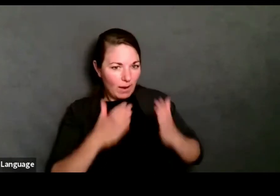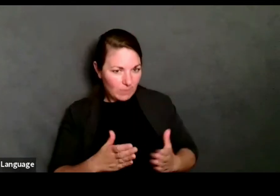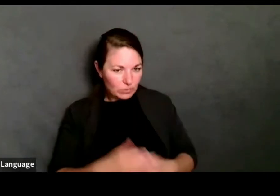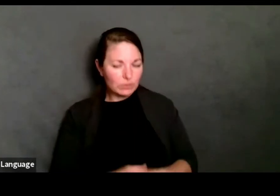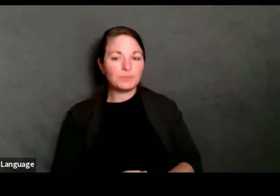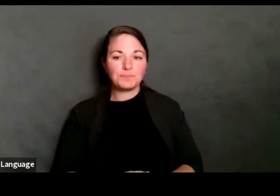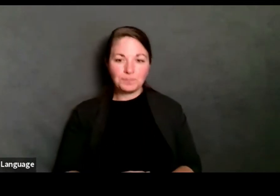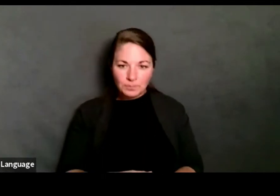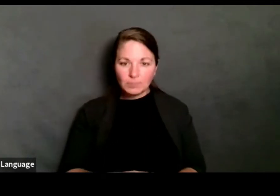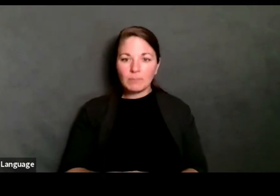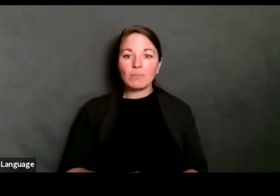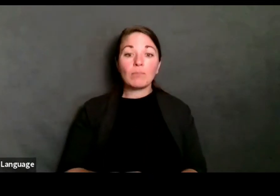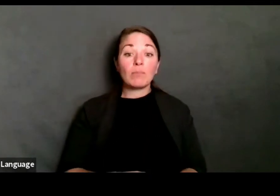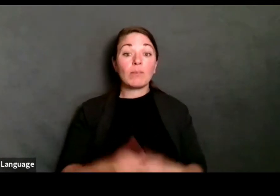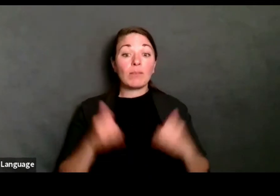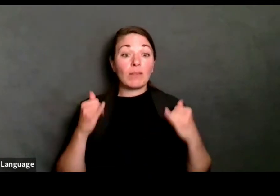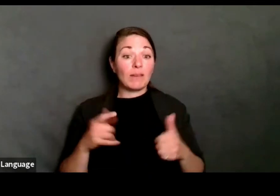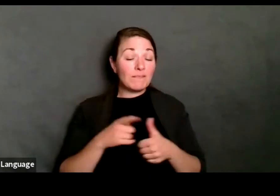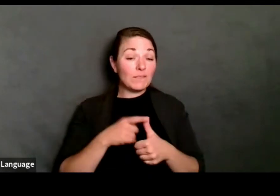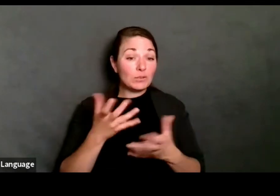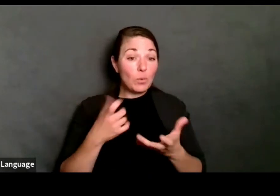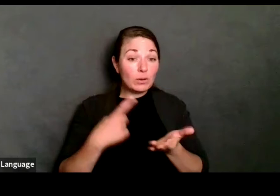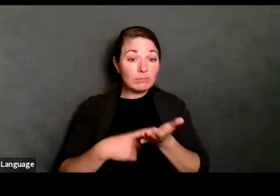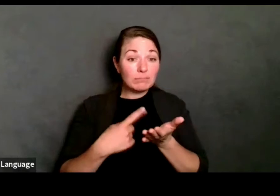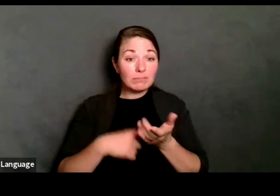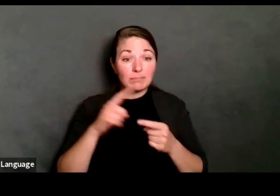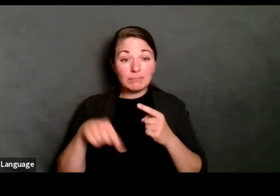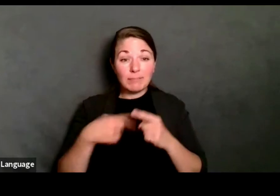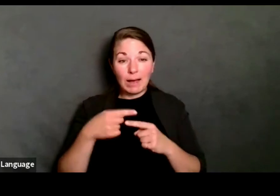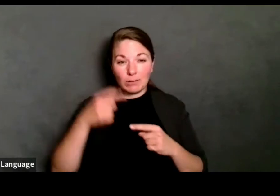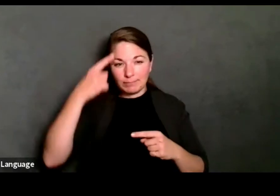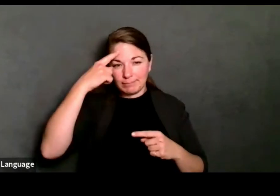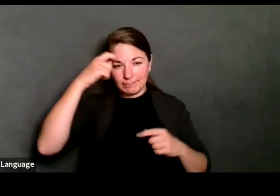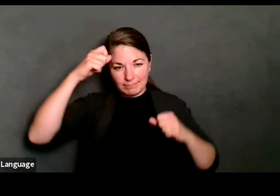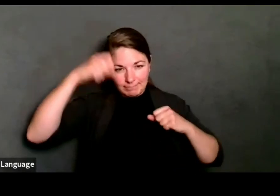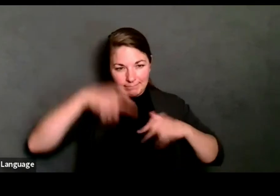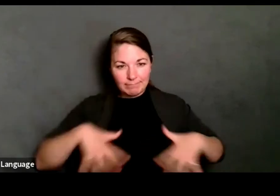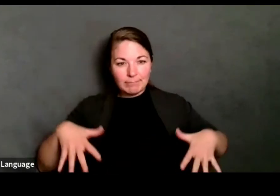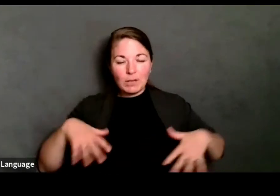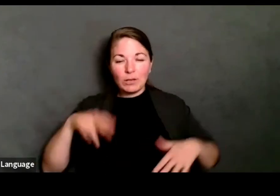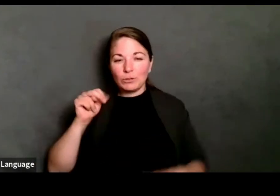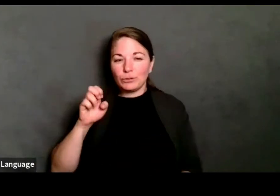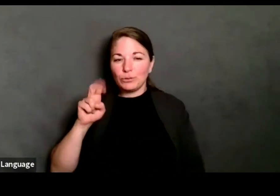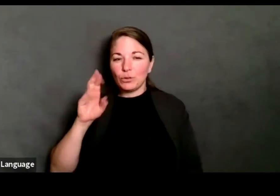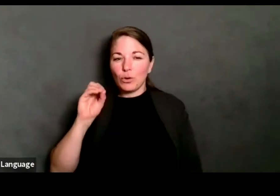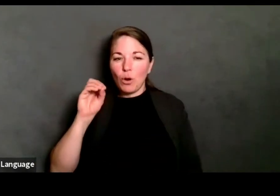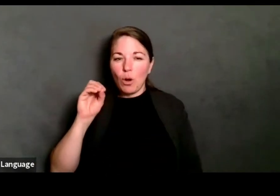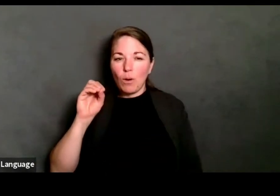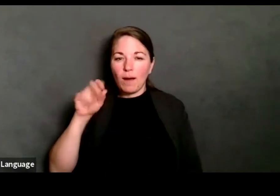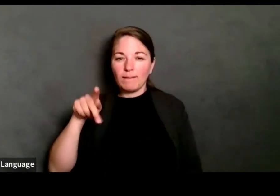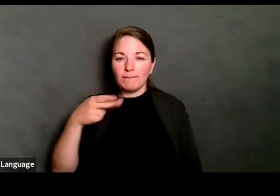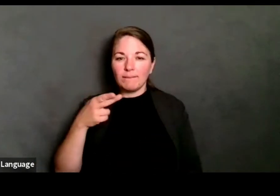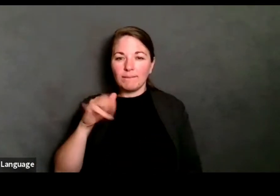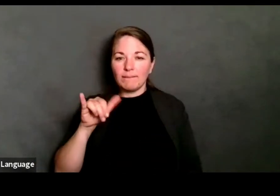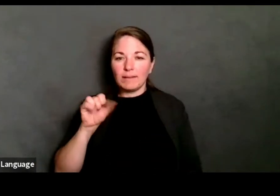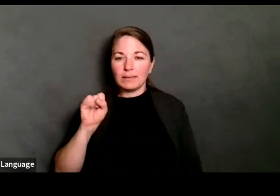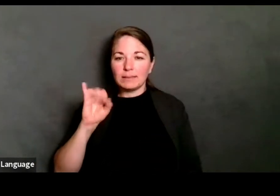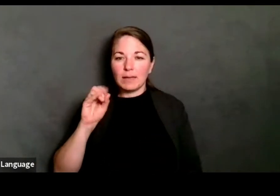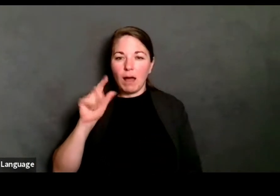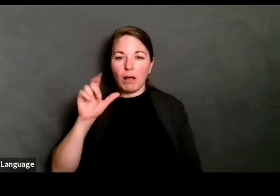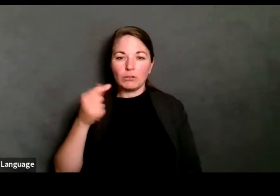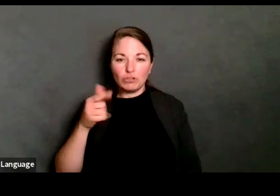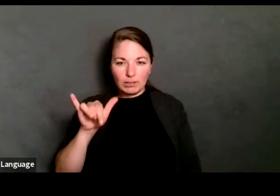violence. Let's start by talking about neurophysiology and sexual trauma. I am going to assume that we're